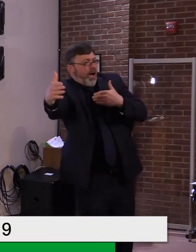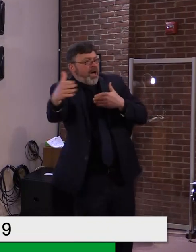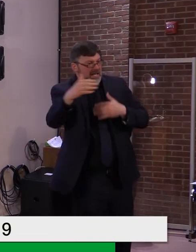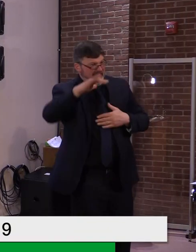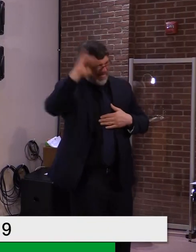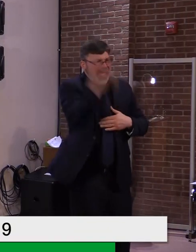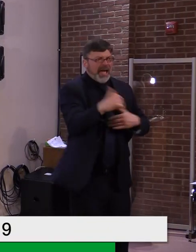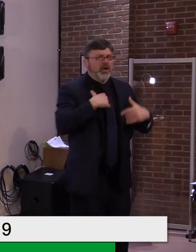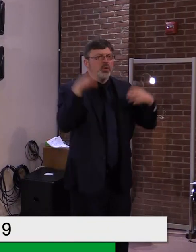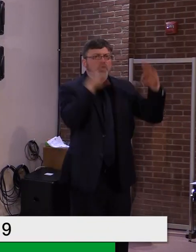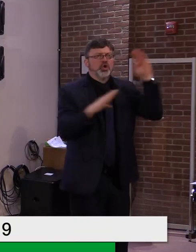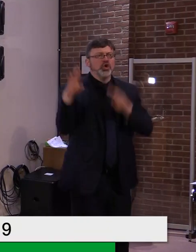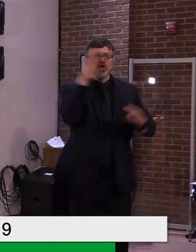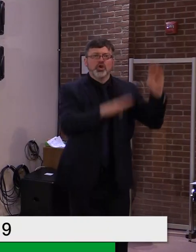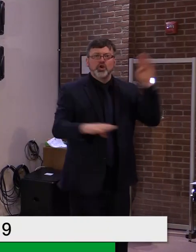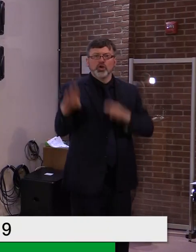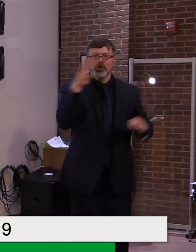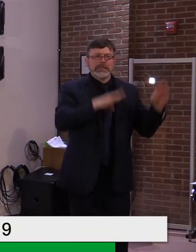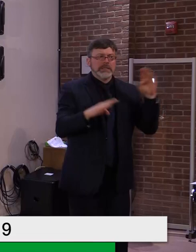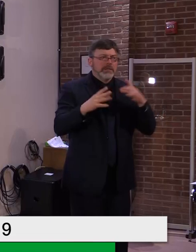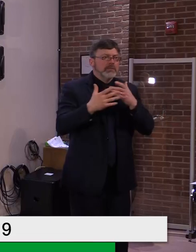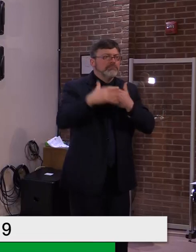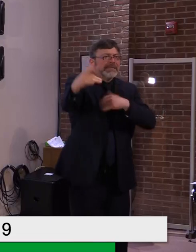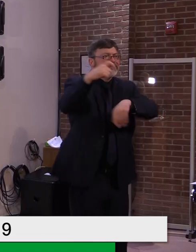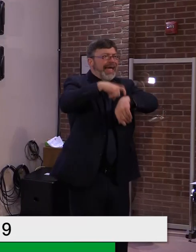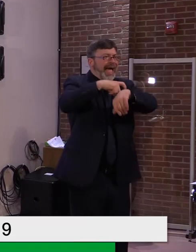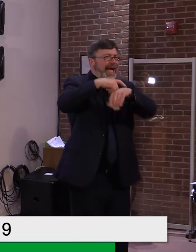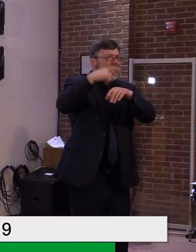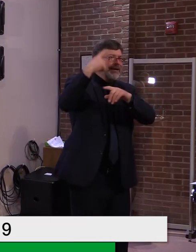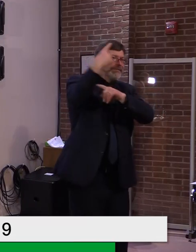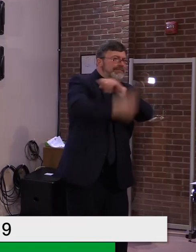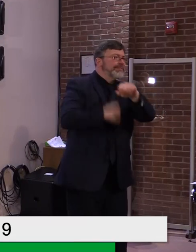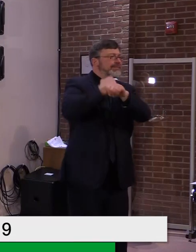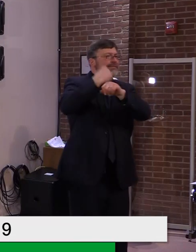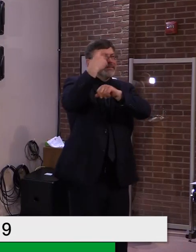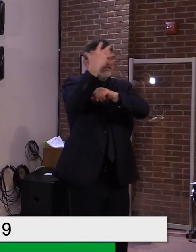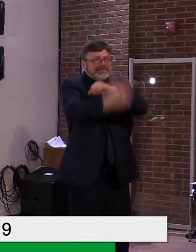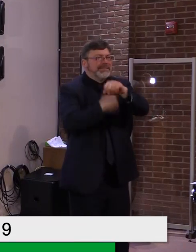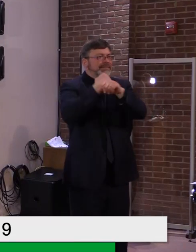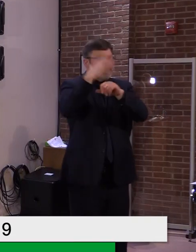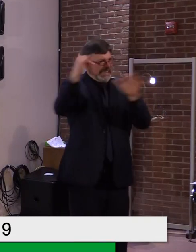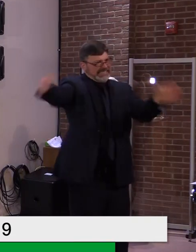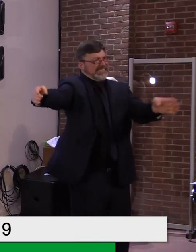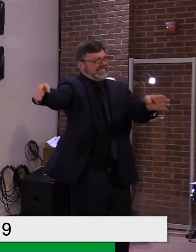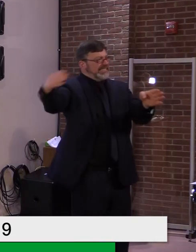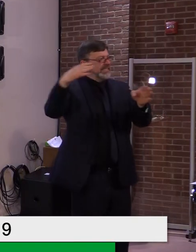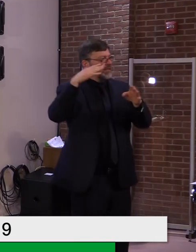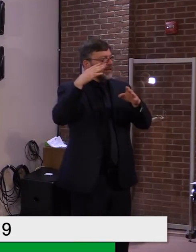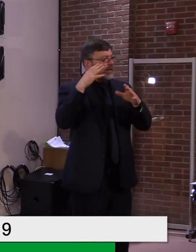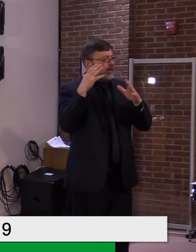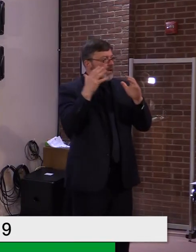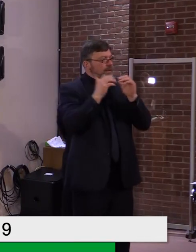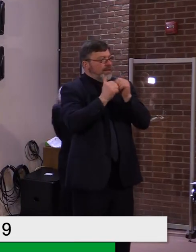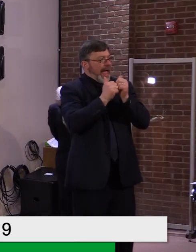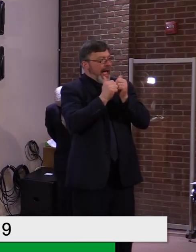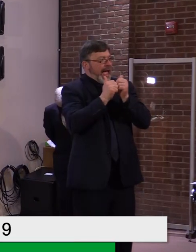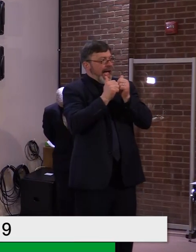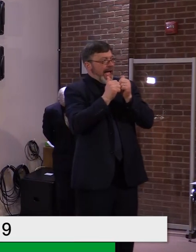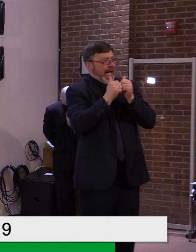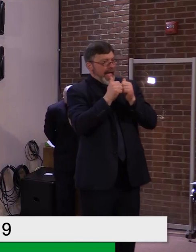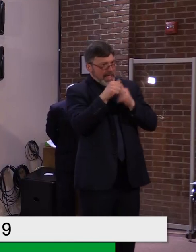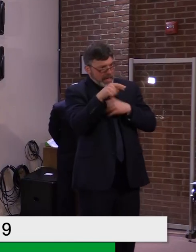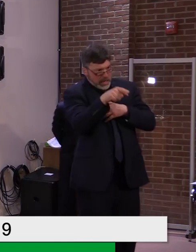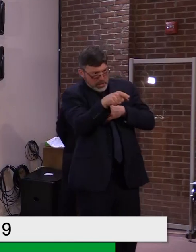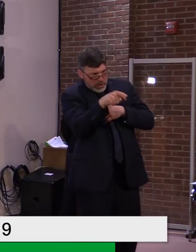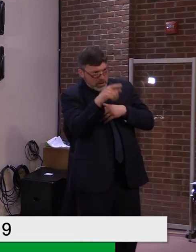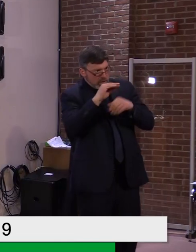to strains that might be more transmissible in a population, it needs to be sustainable